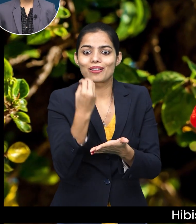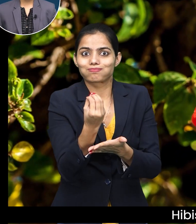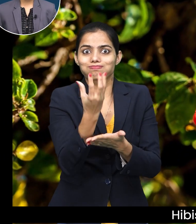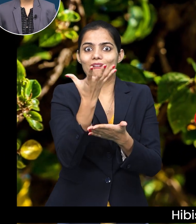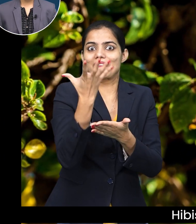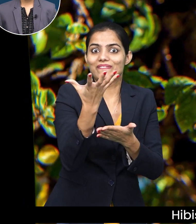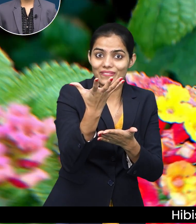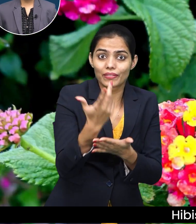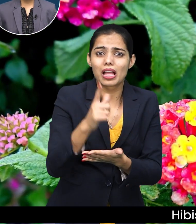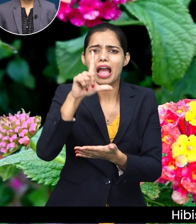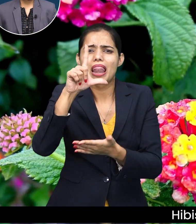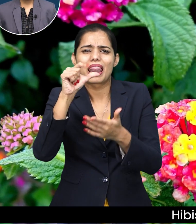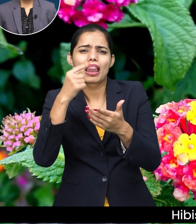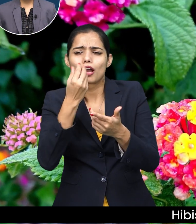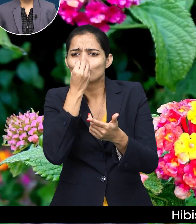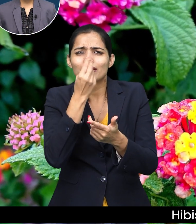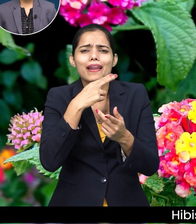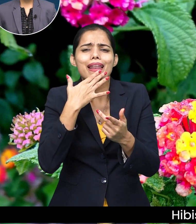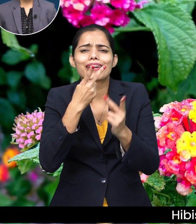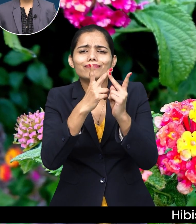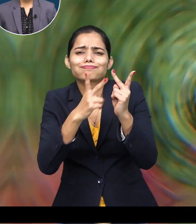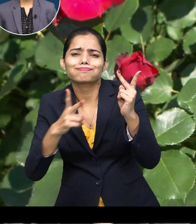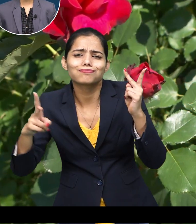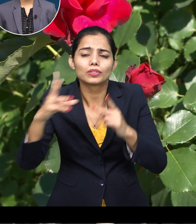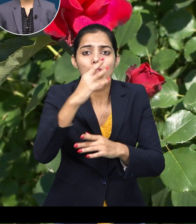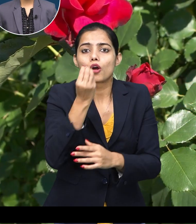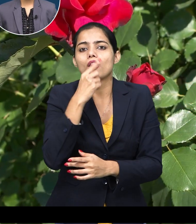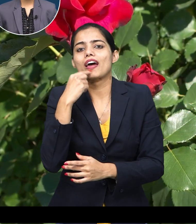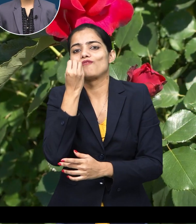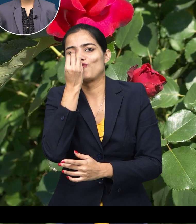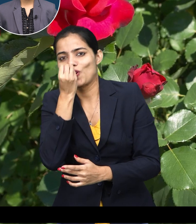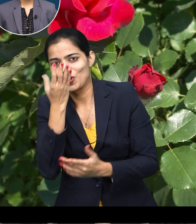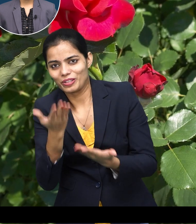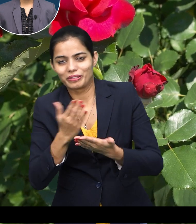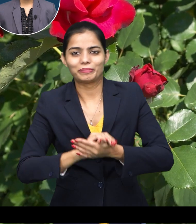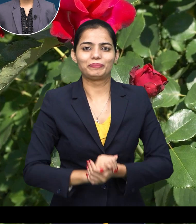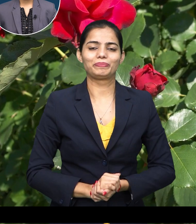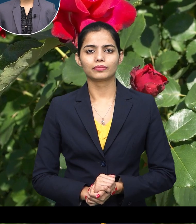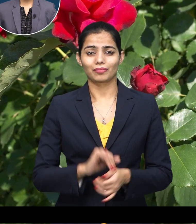hibiscus, lantana, and rose.